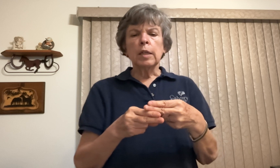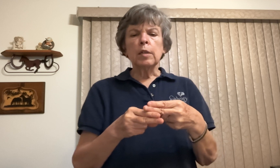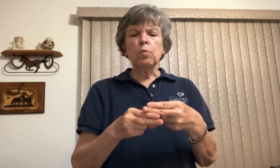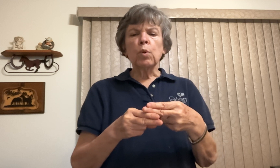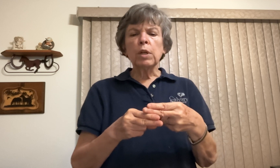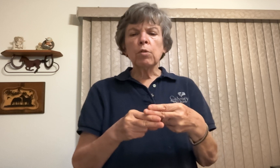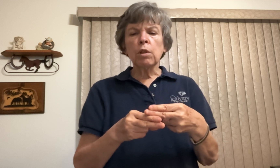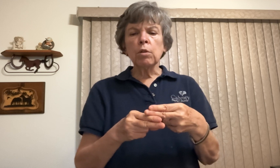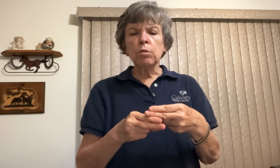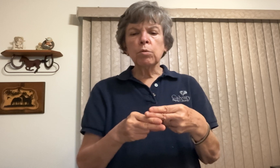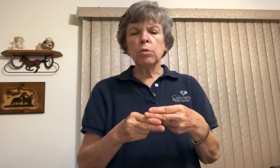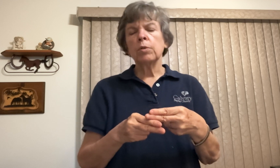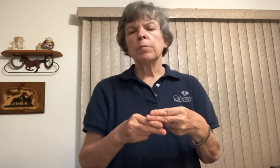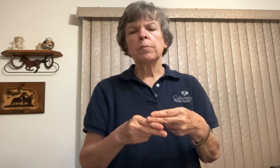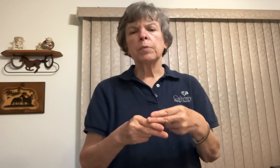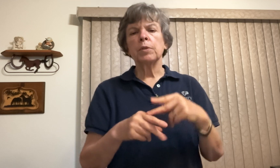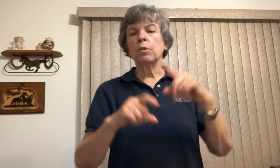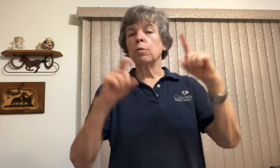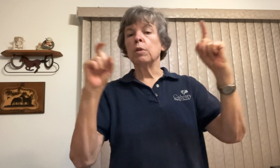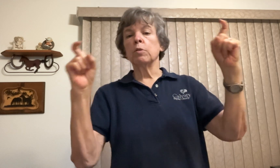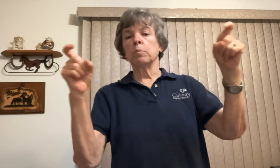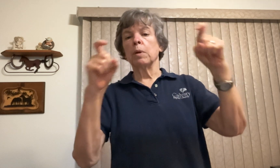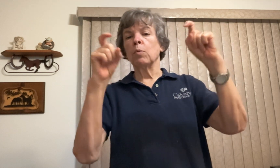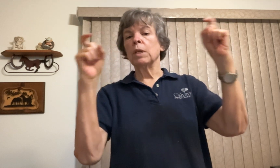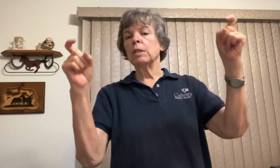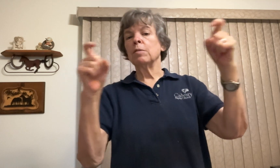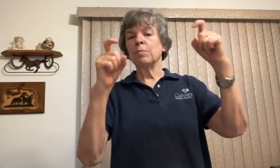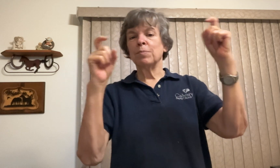In win or lose, so here's my win,